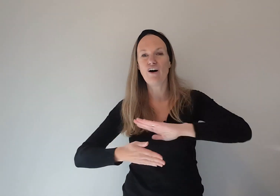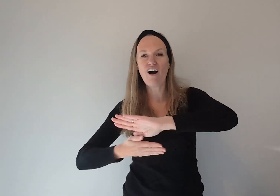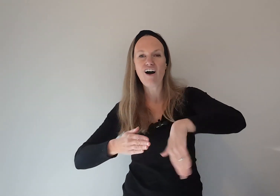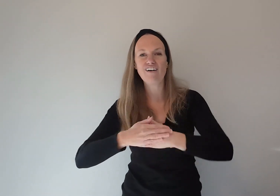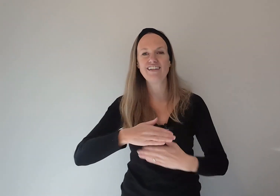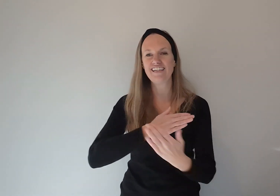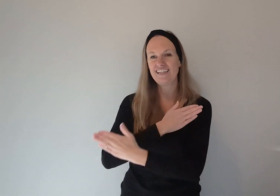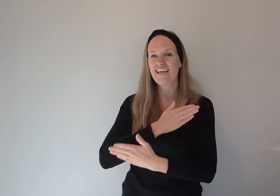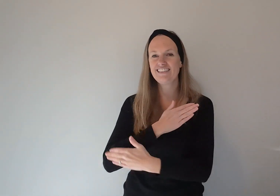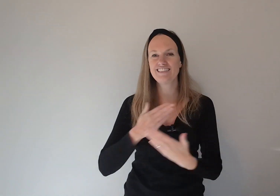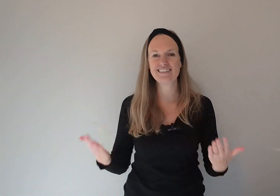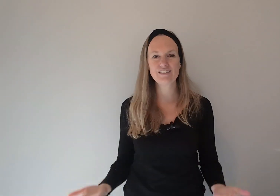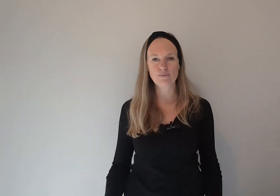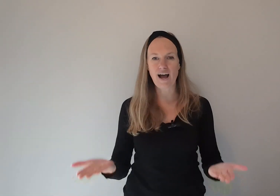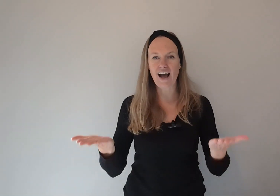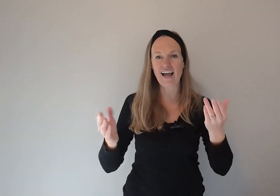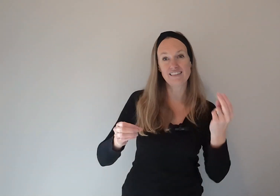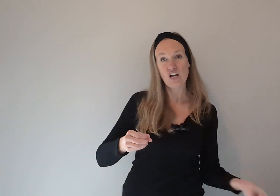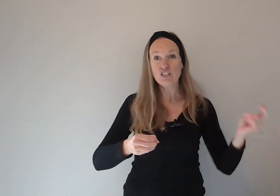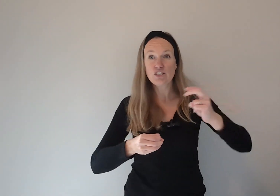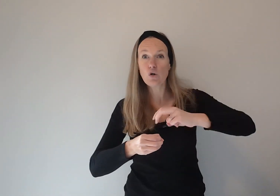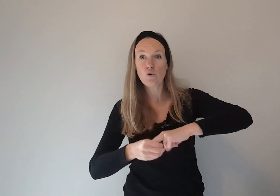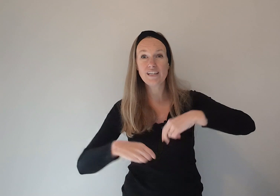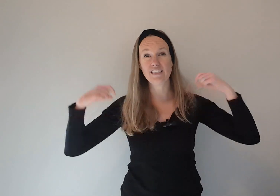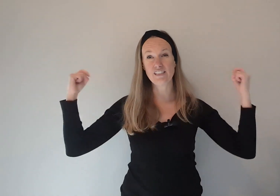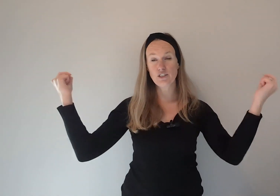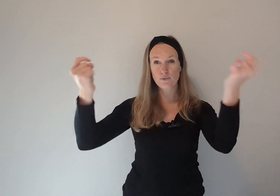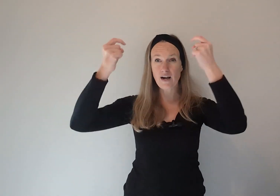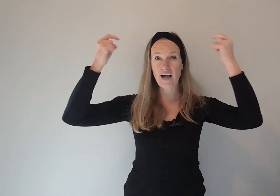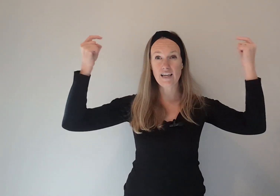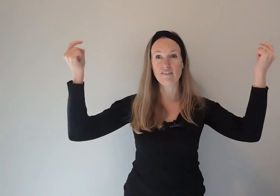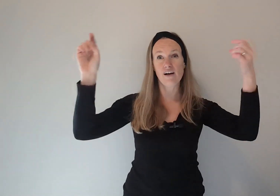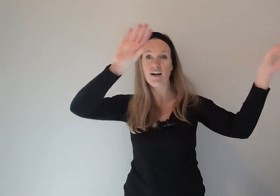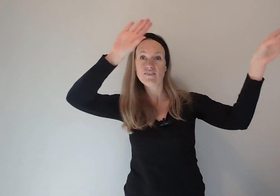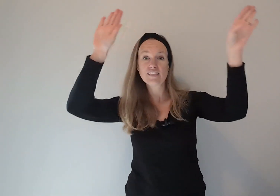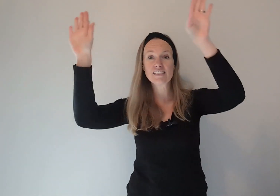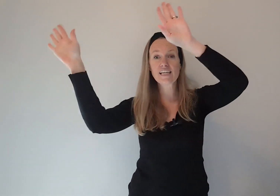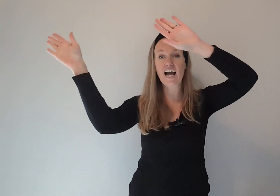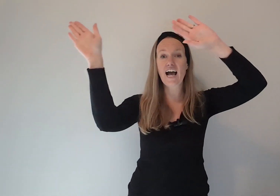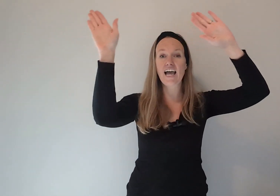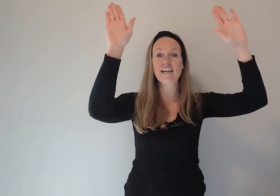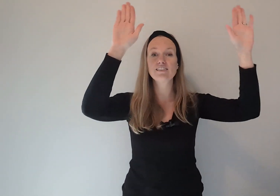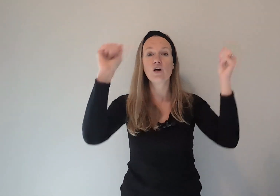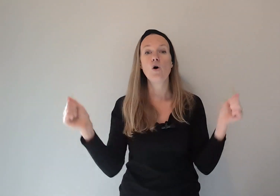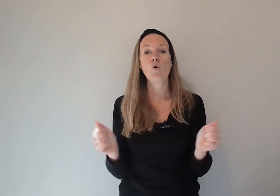Joyful, all ye nations rise, join the triumph of the skies.